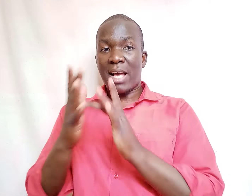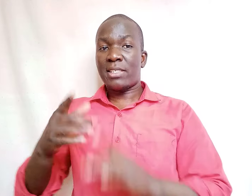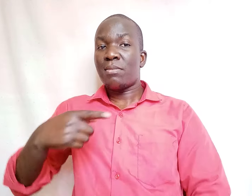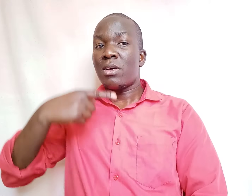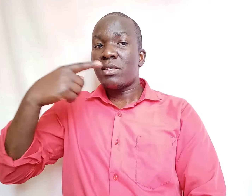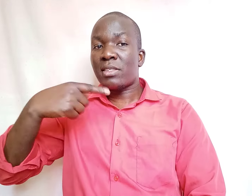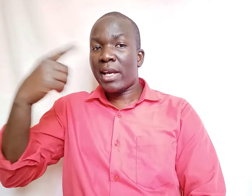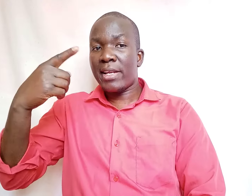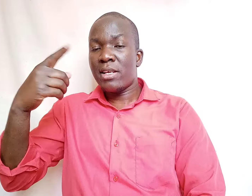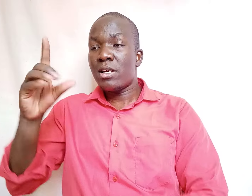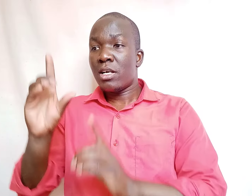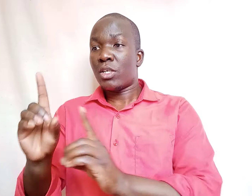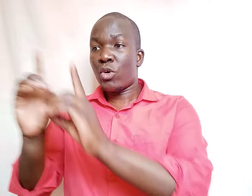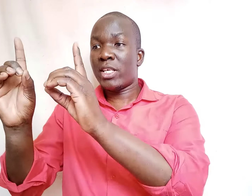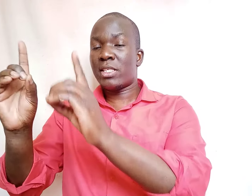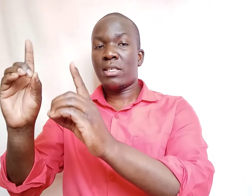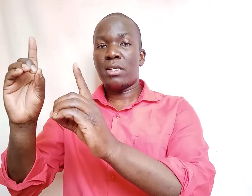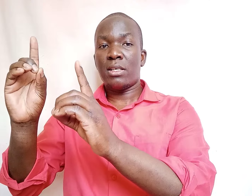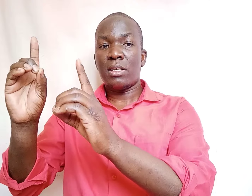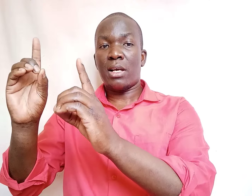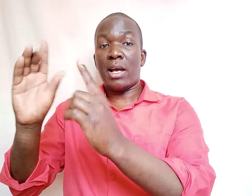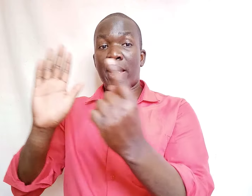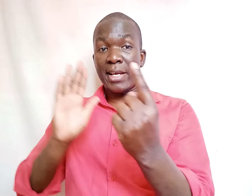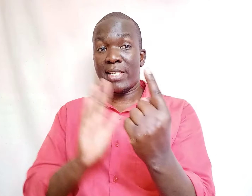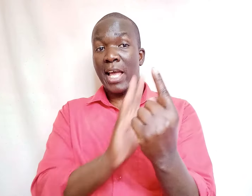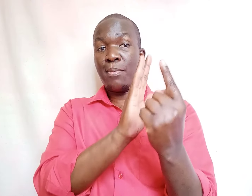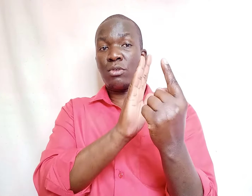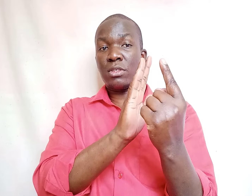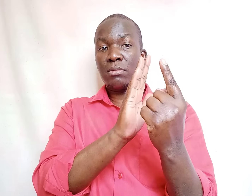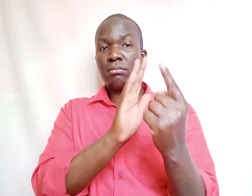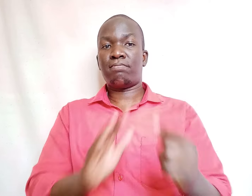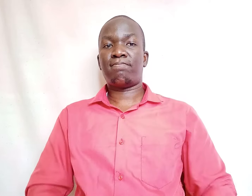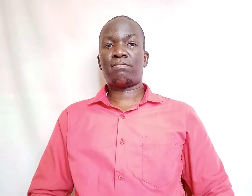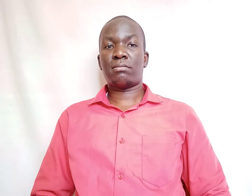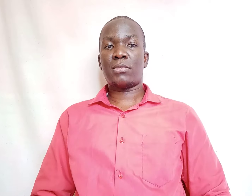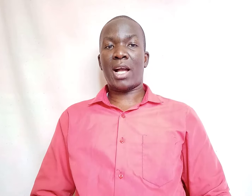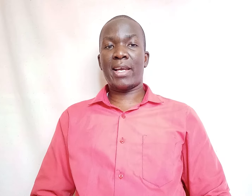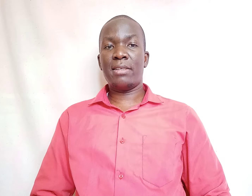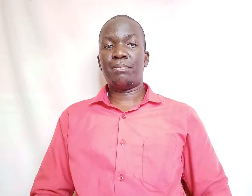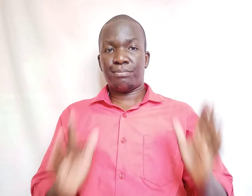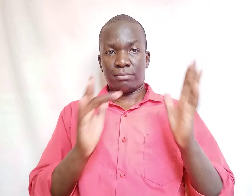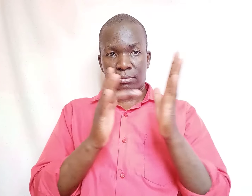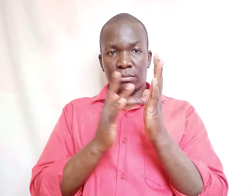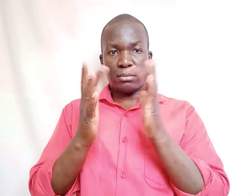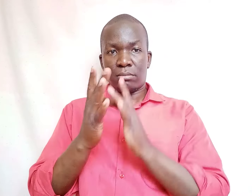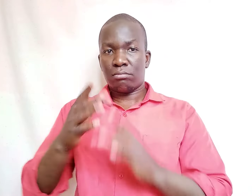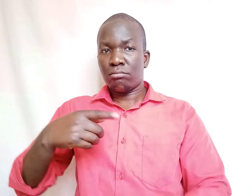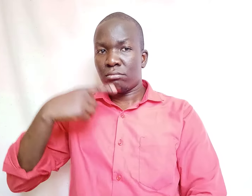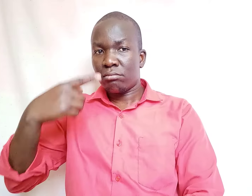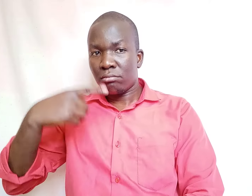Jesus said to his disciples. Again,